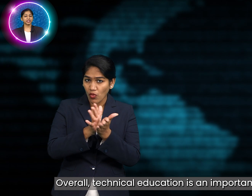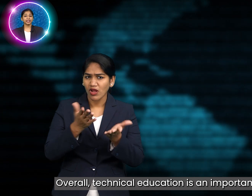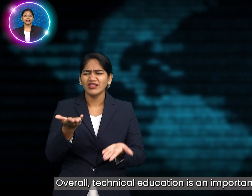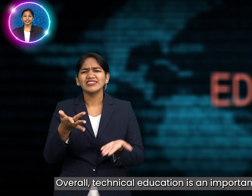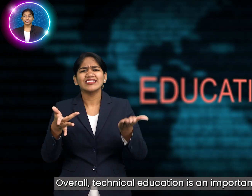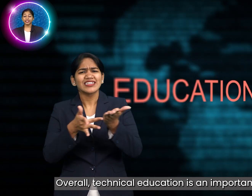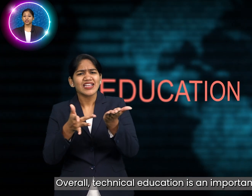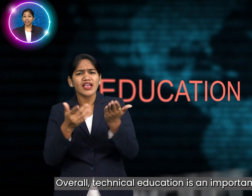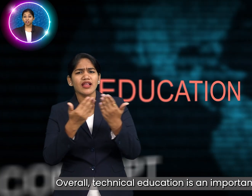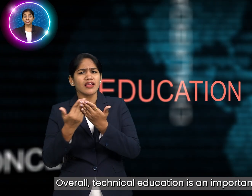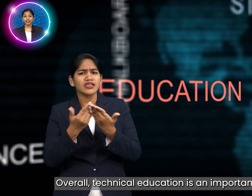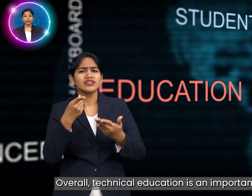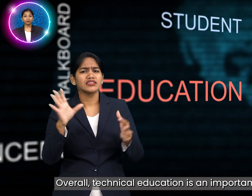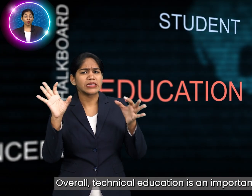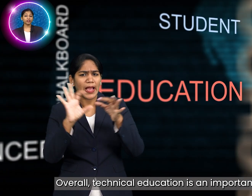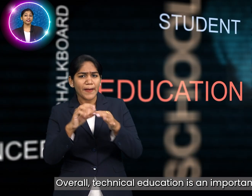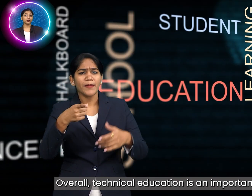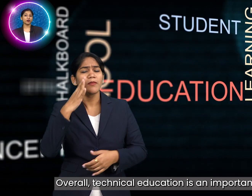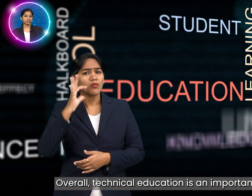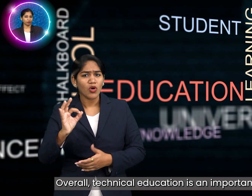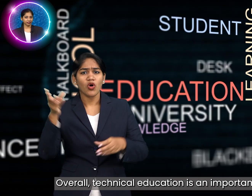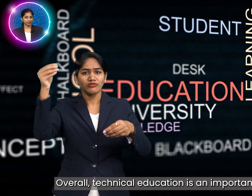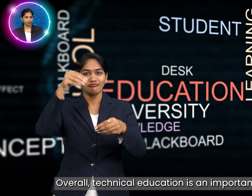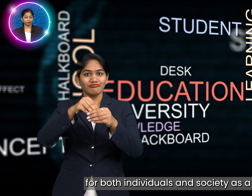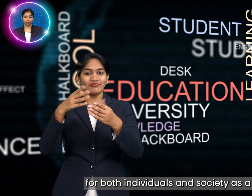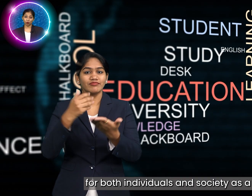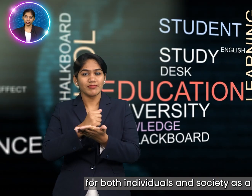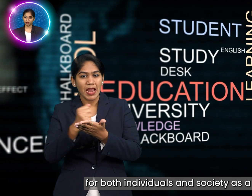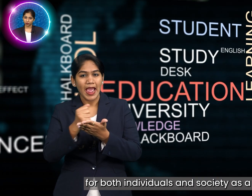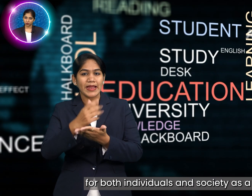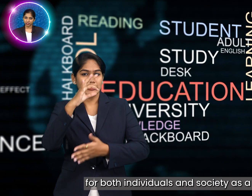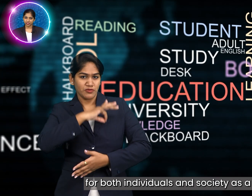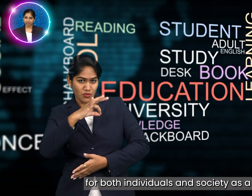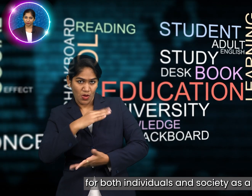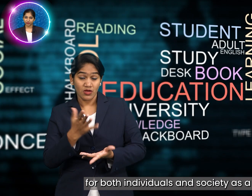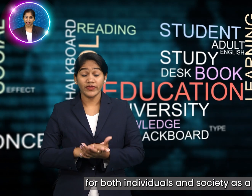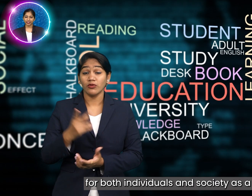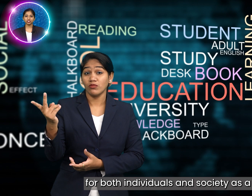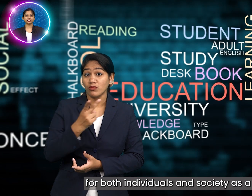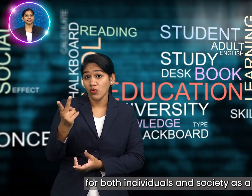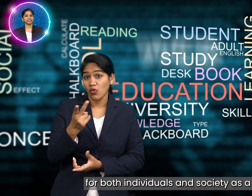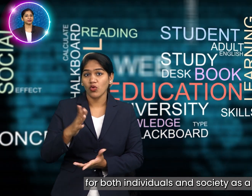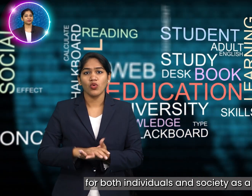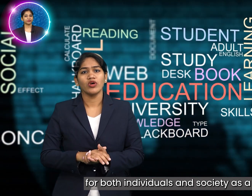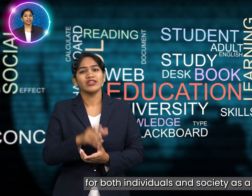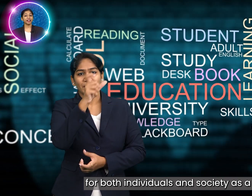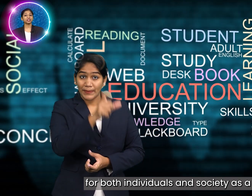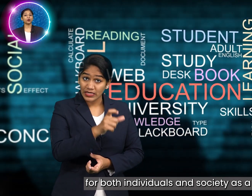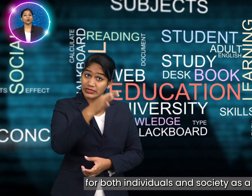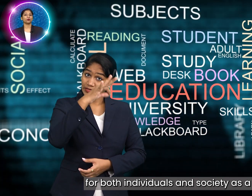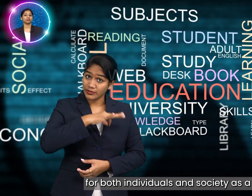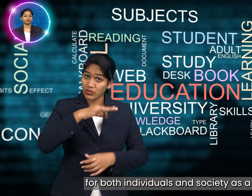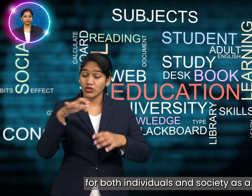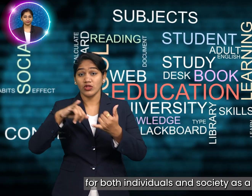Overall, technical education is an important investment for both individuals and society as